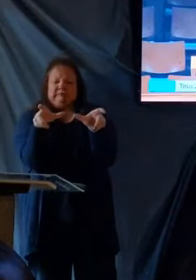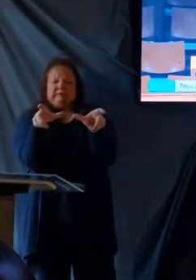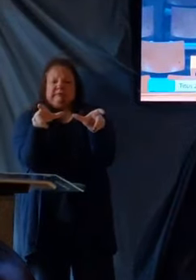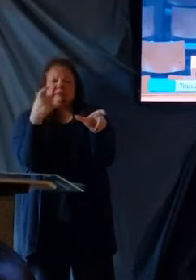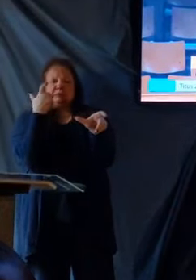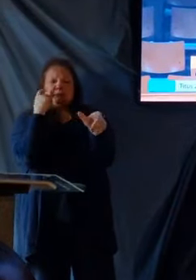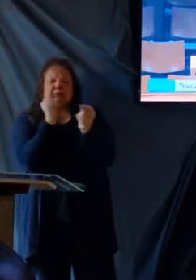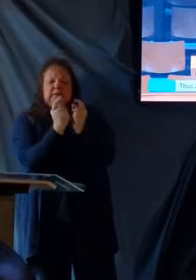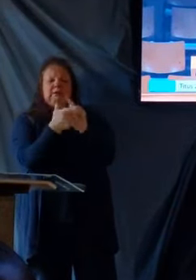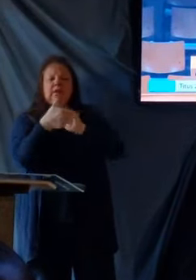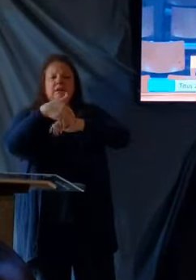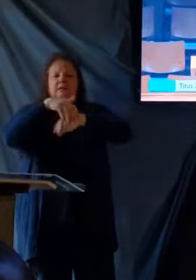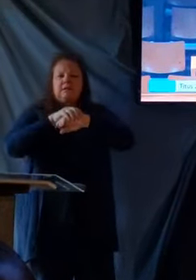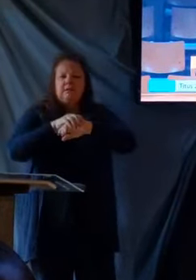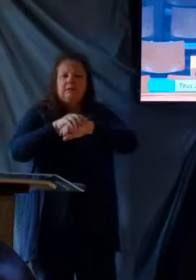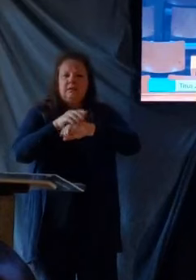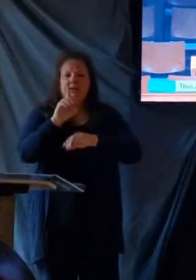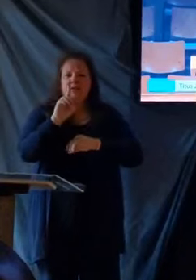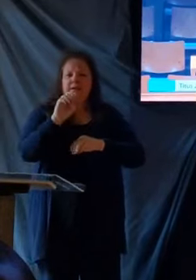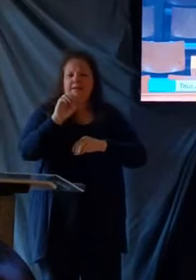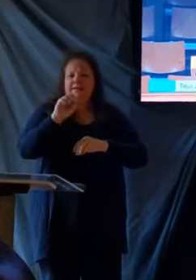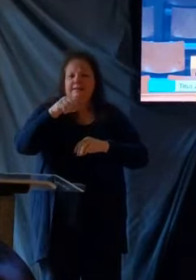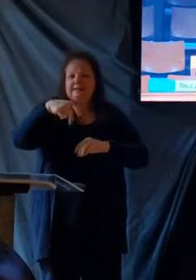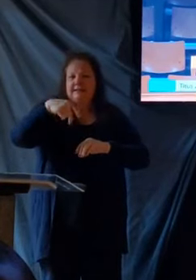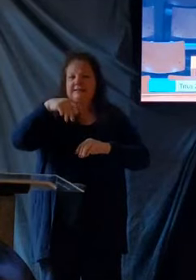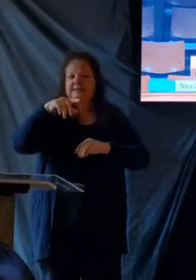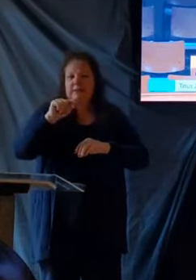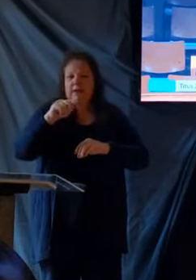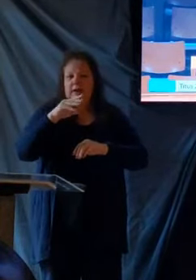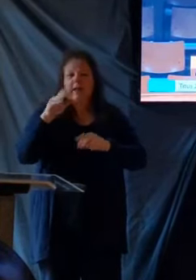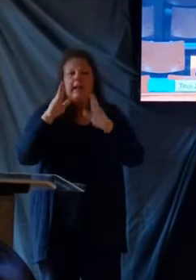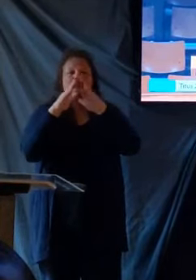just transliterate into English, despot, and the word house.